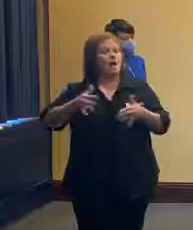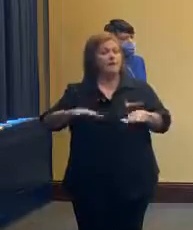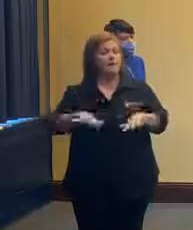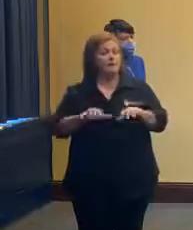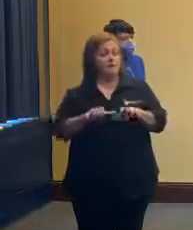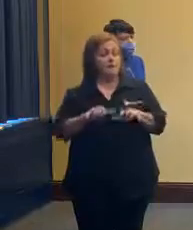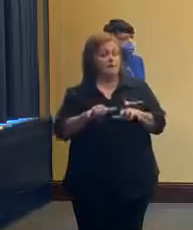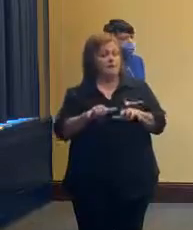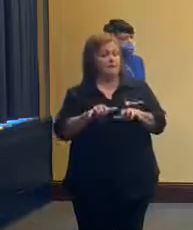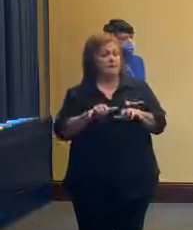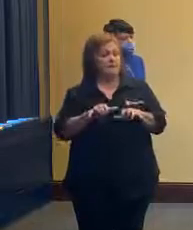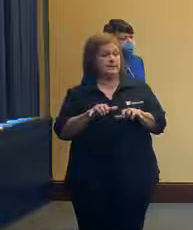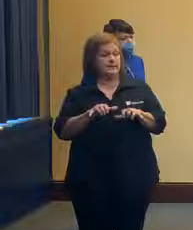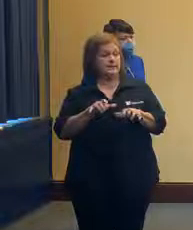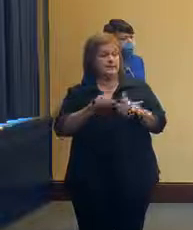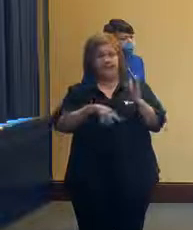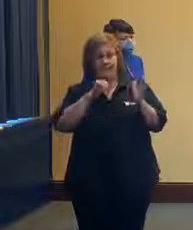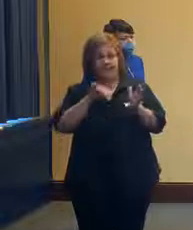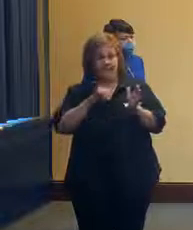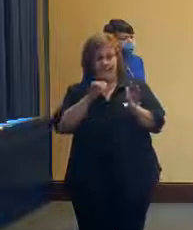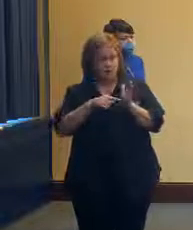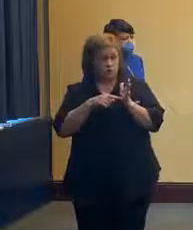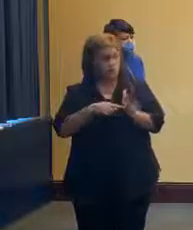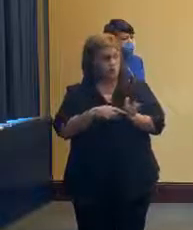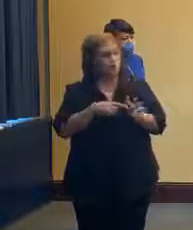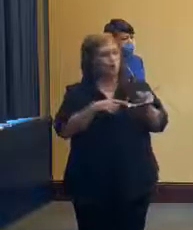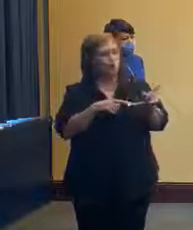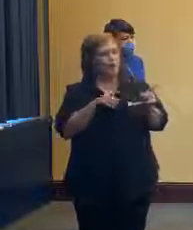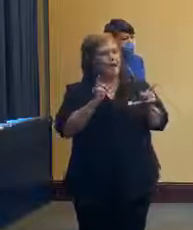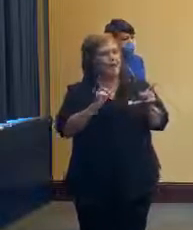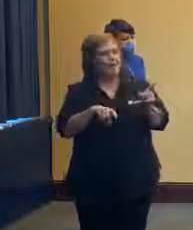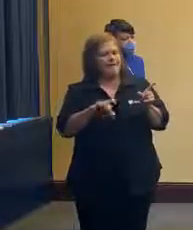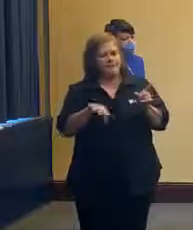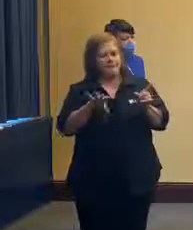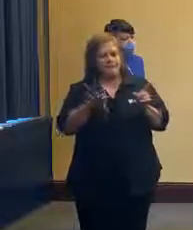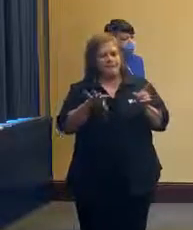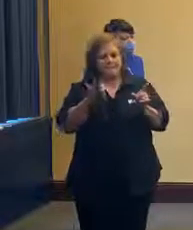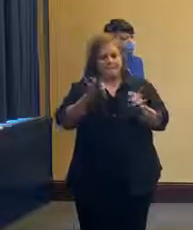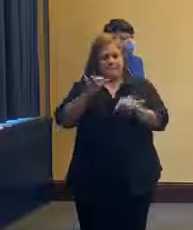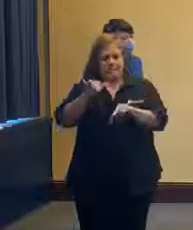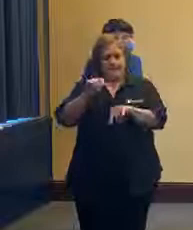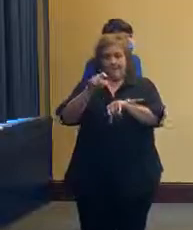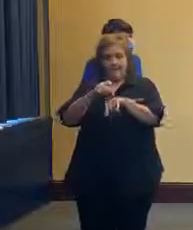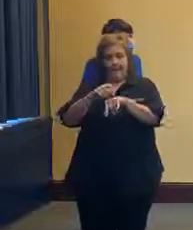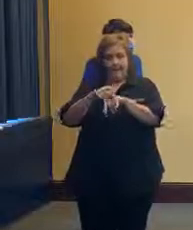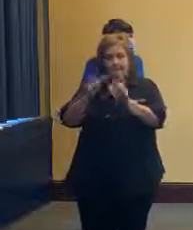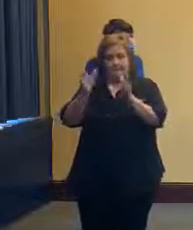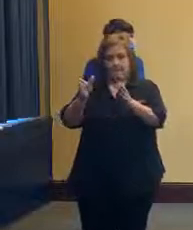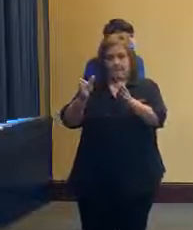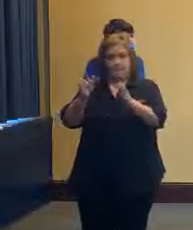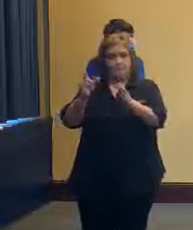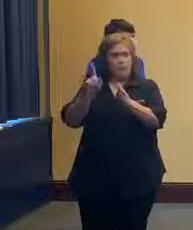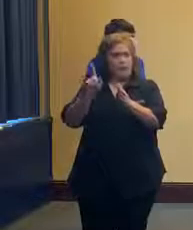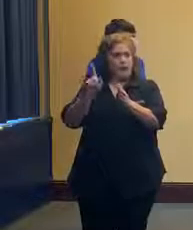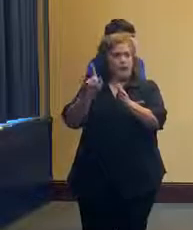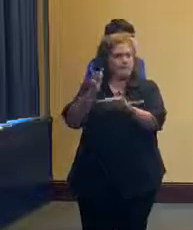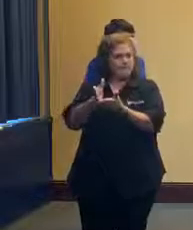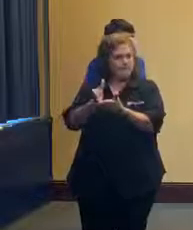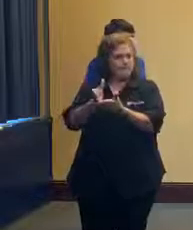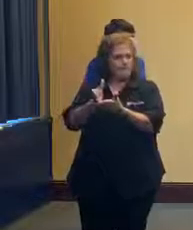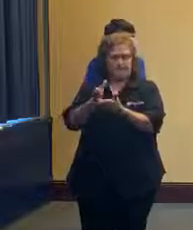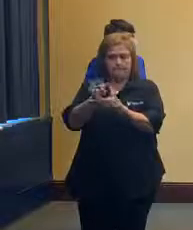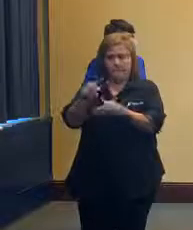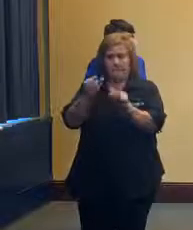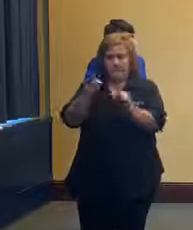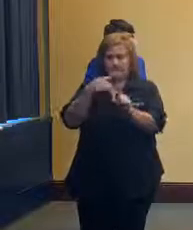also does not reflect is you have to pick a period in time to stop where your analysis goes. So if